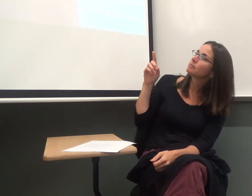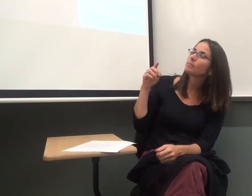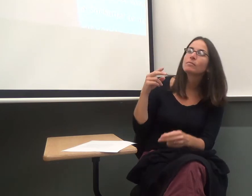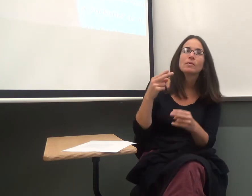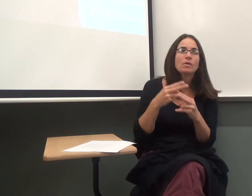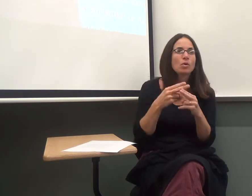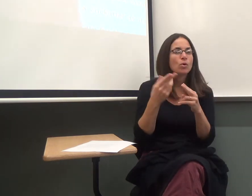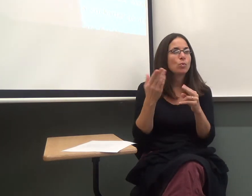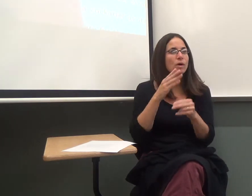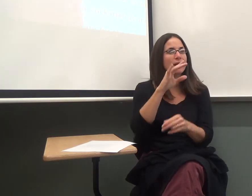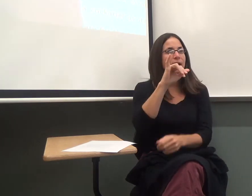infinitive.